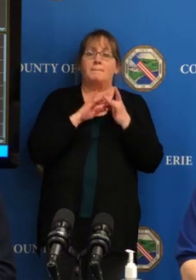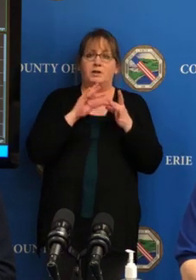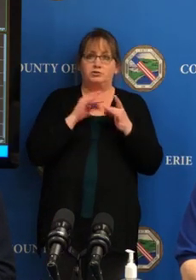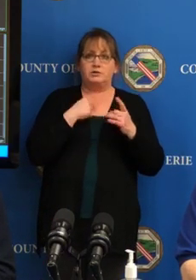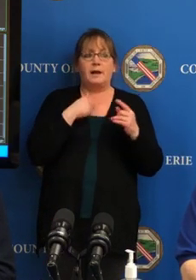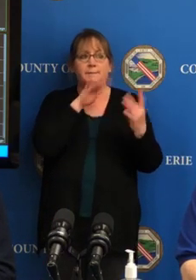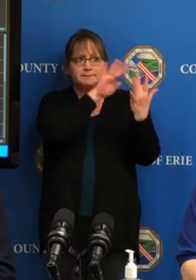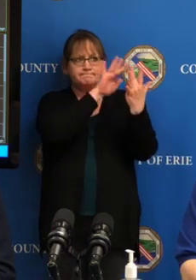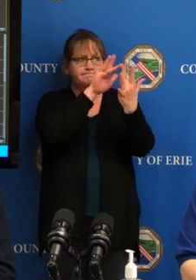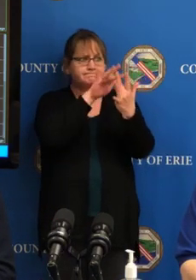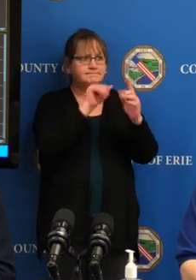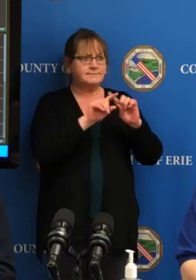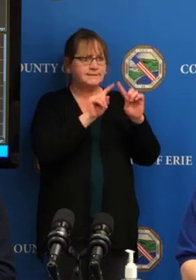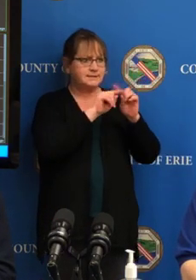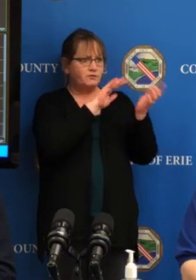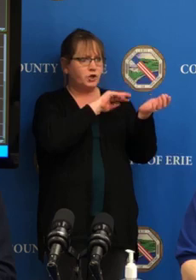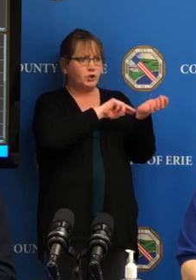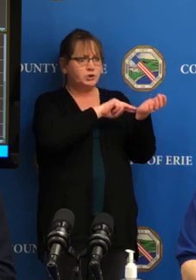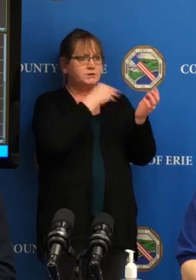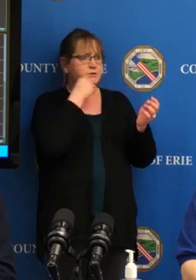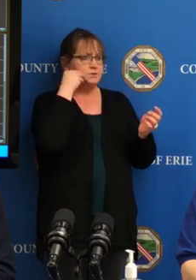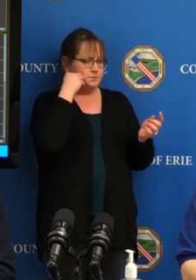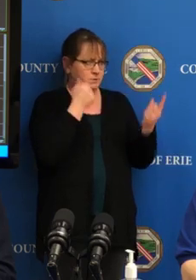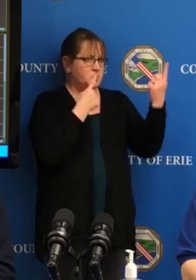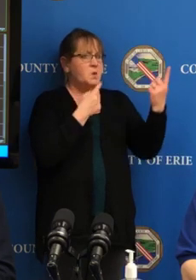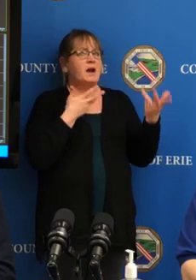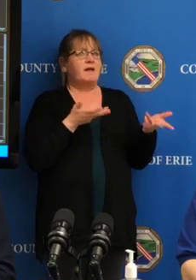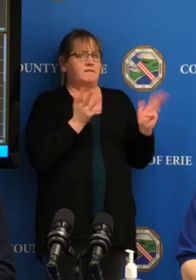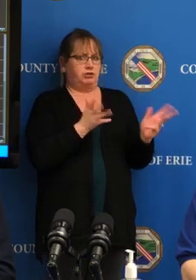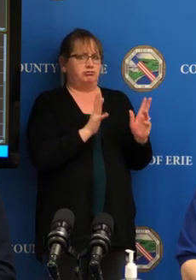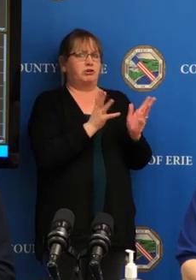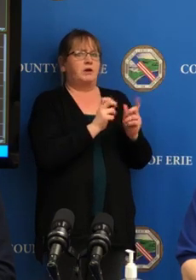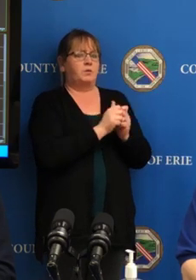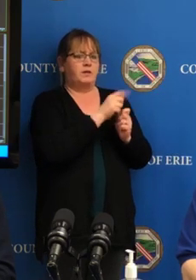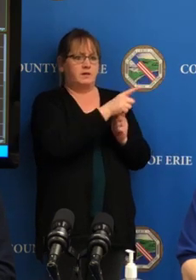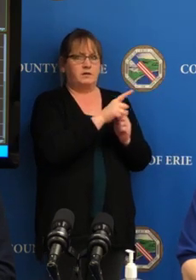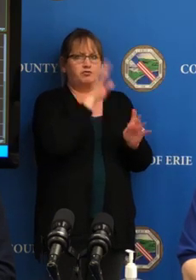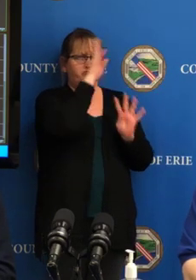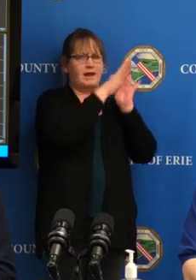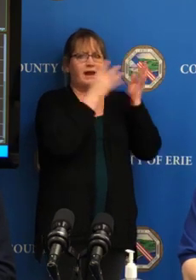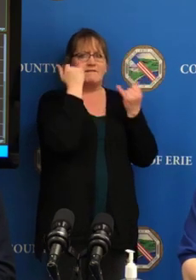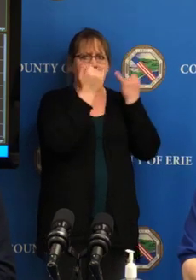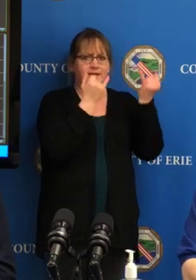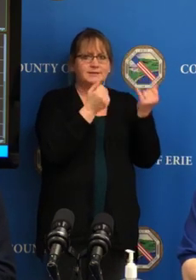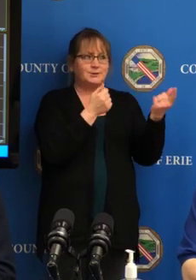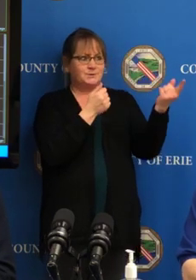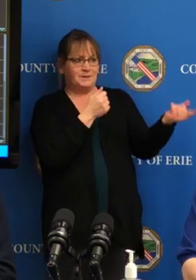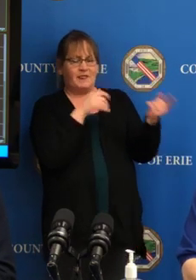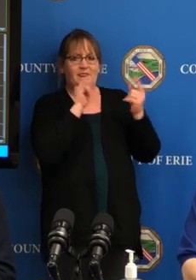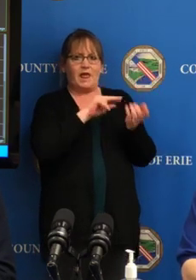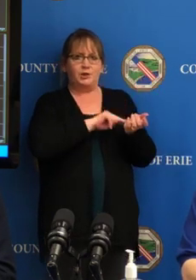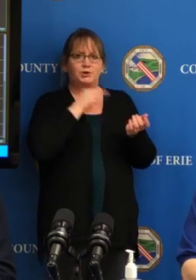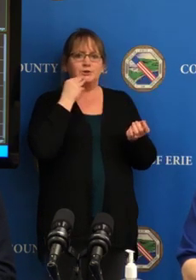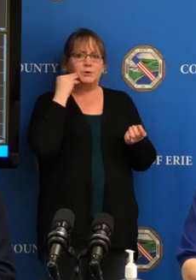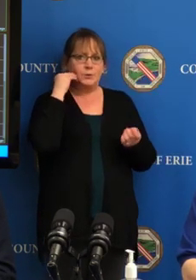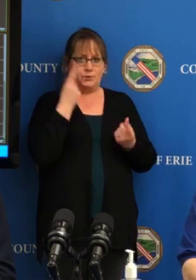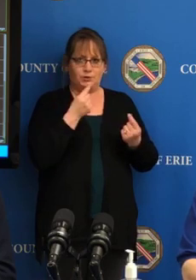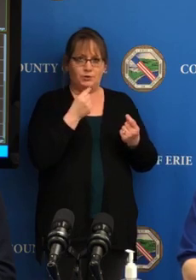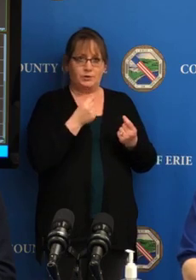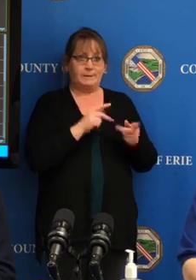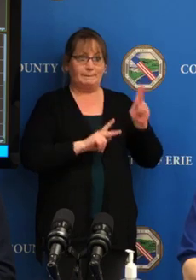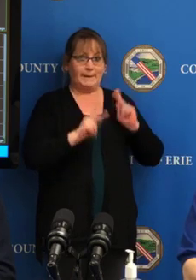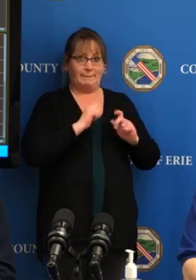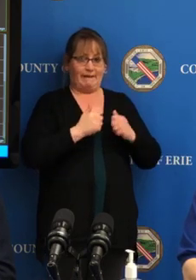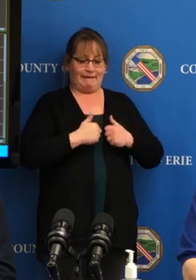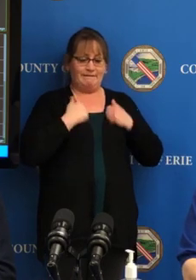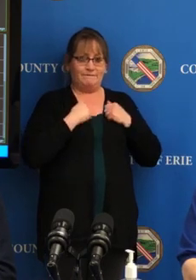reaching out to the nursing homes, and the one nursing home that I spoke with has come up with some very creative ideas. What they're doing is for their residents that live on the